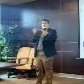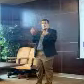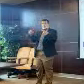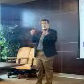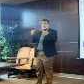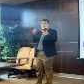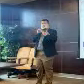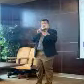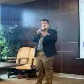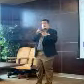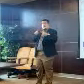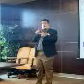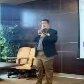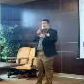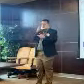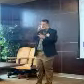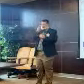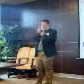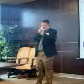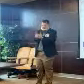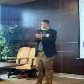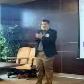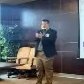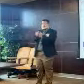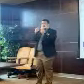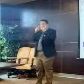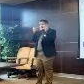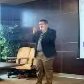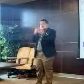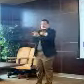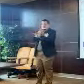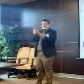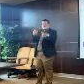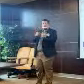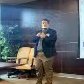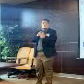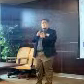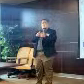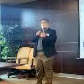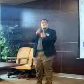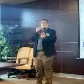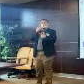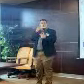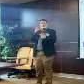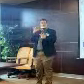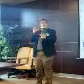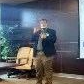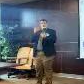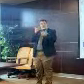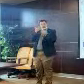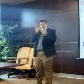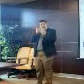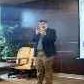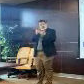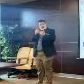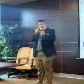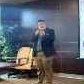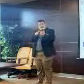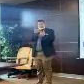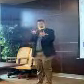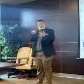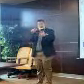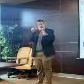green is really actively mitigating what's going on in our area. So fortunately, we're running closer to